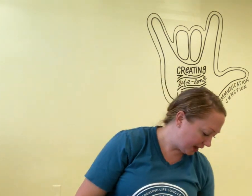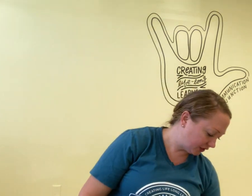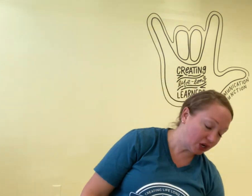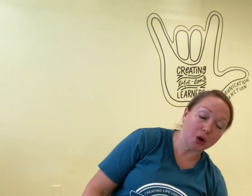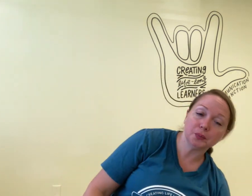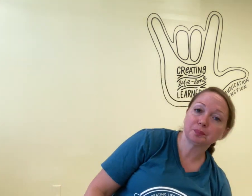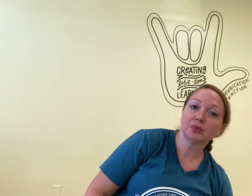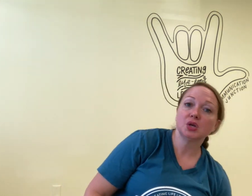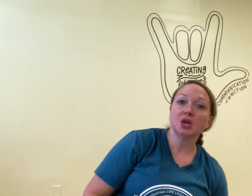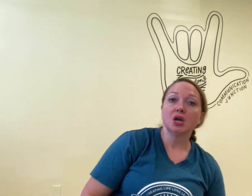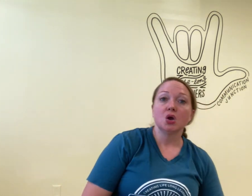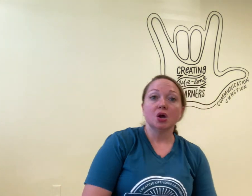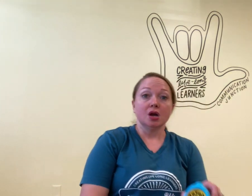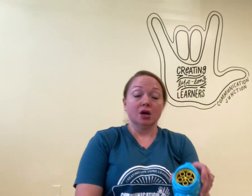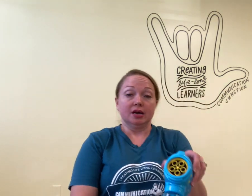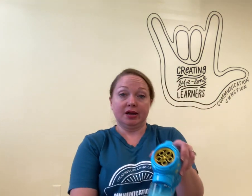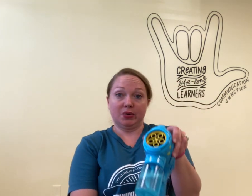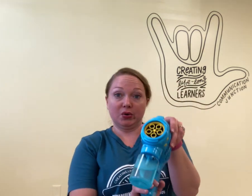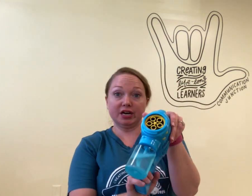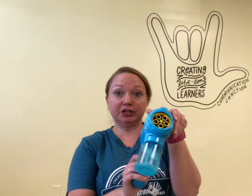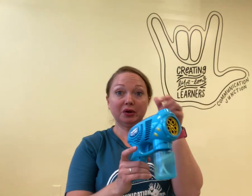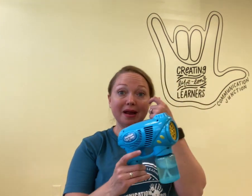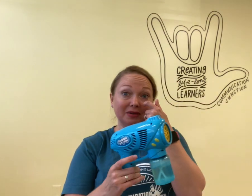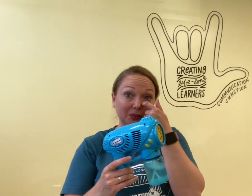so we're gonna try Miss Whitney's